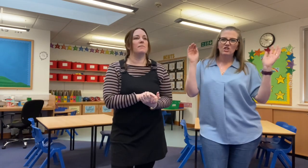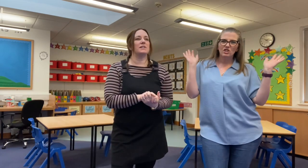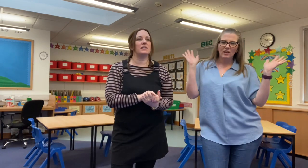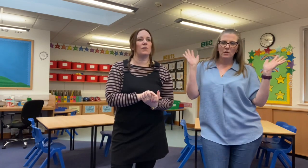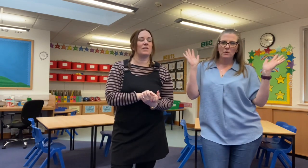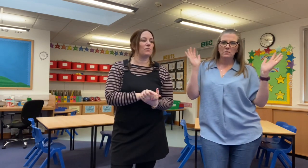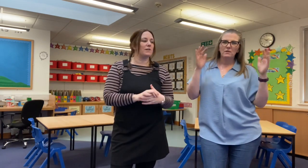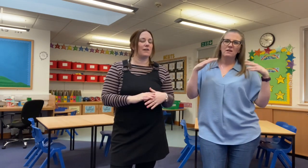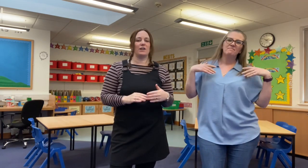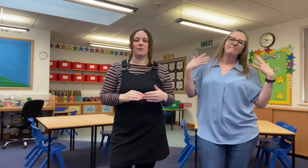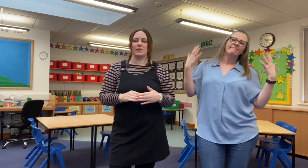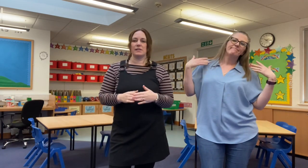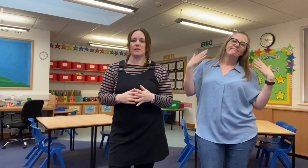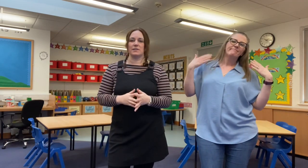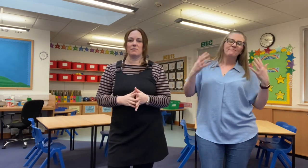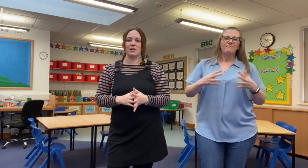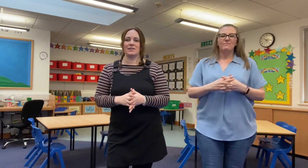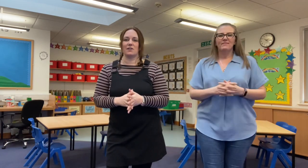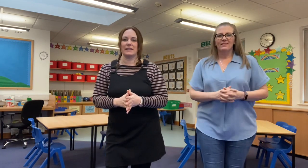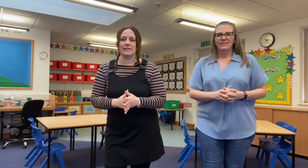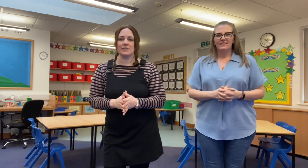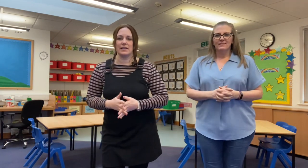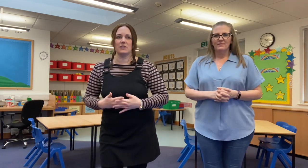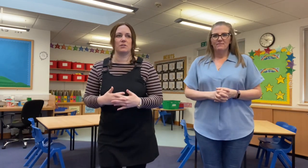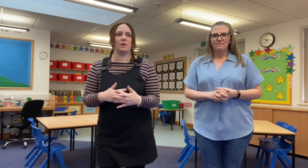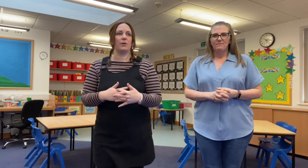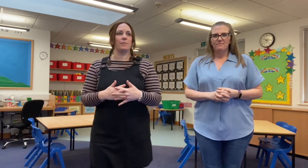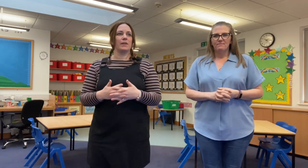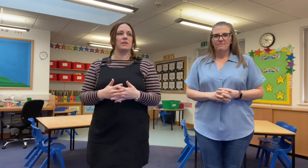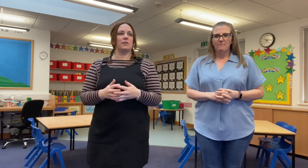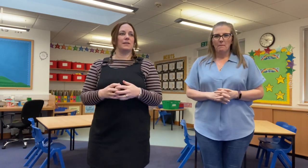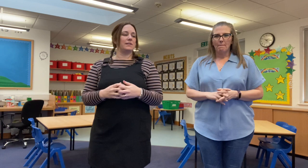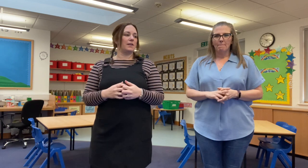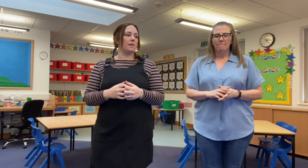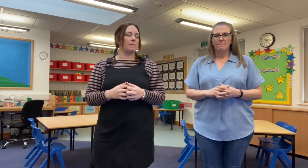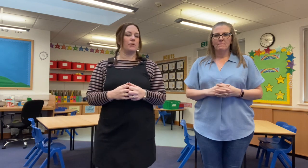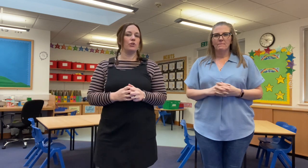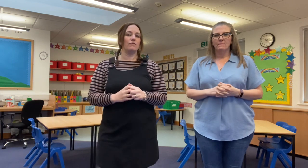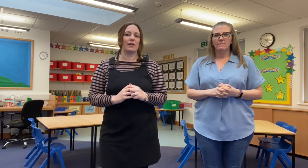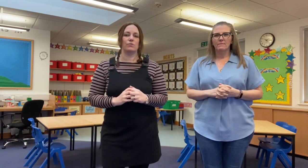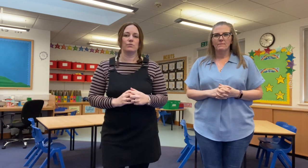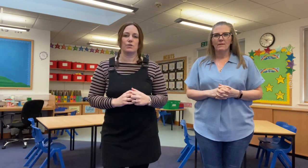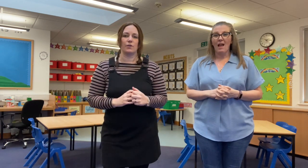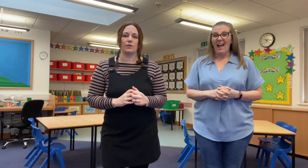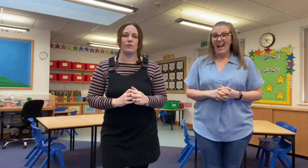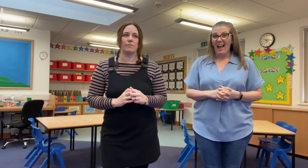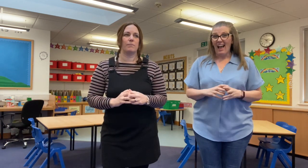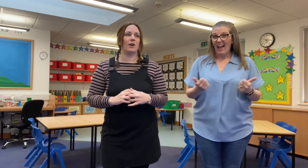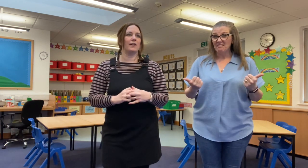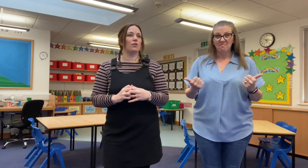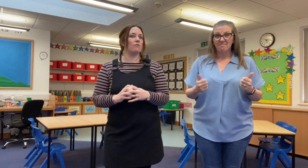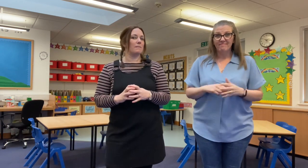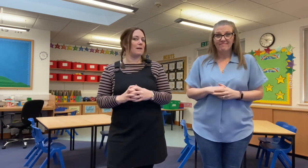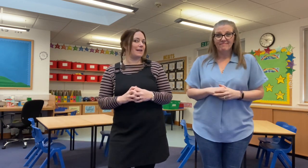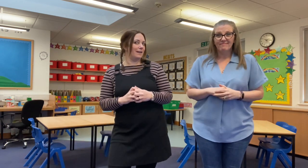So we thought we'd have a go at it. It's got some nice signs to teach as well. So it's Put Your Records On by Corinne Bailey.